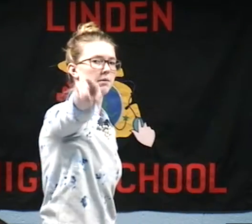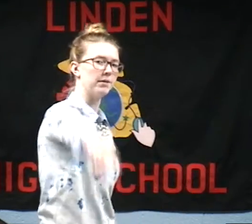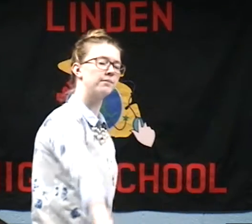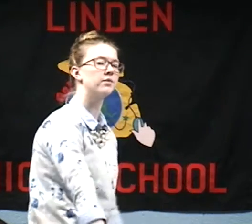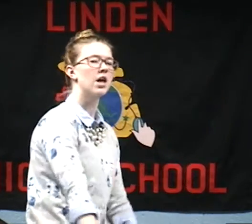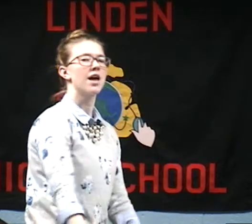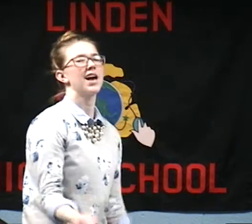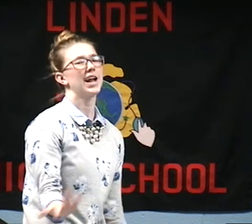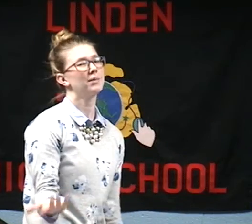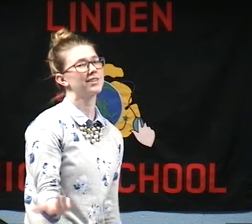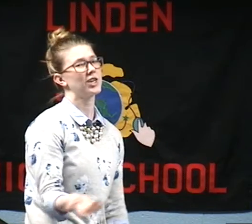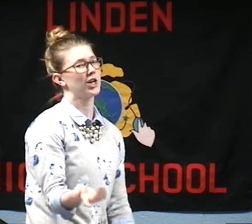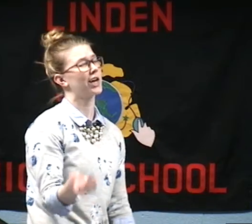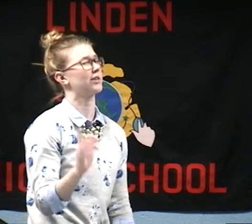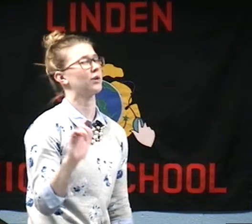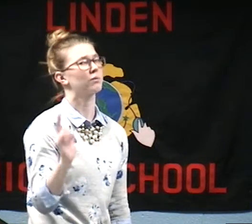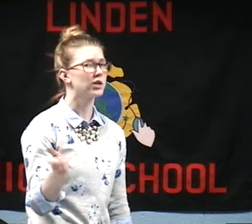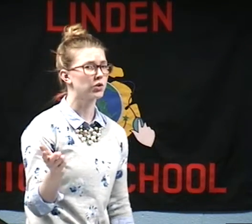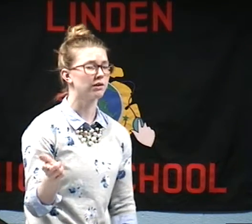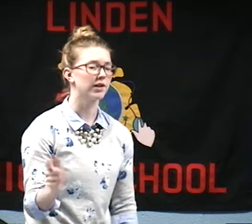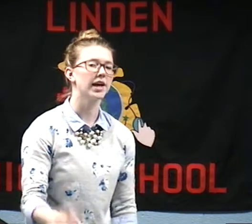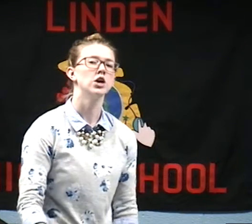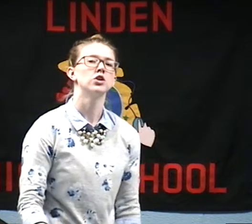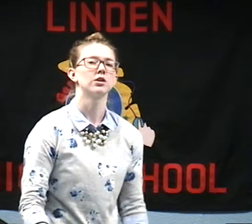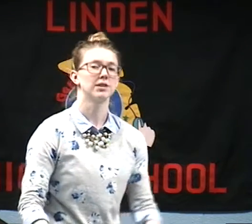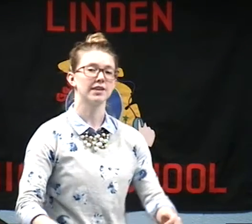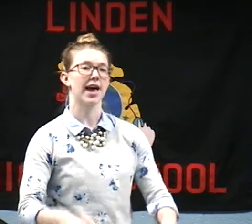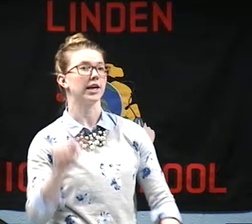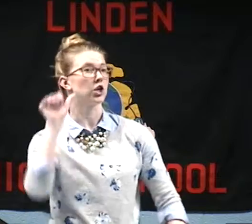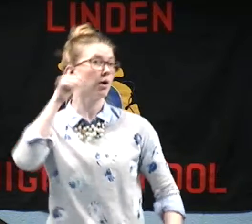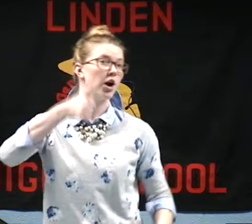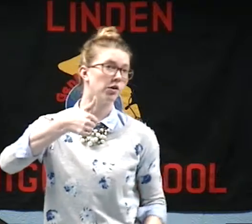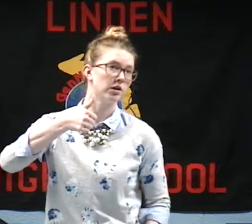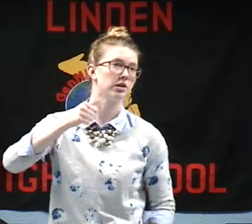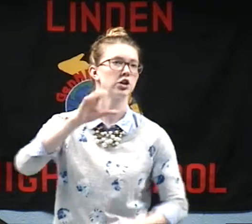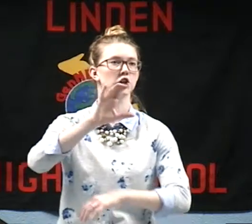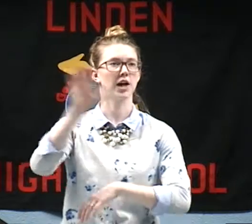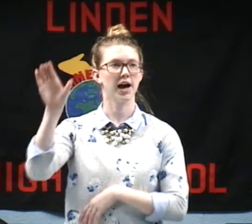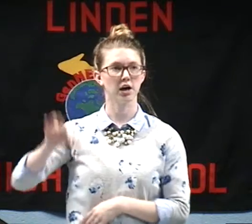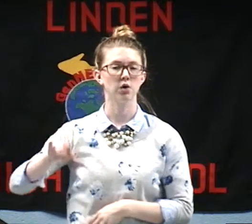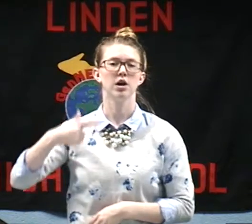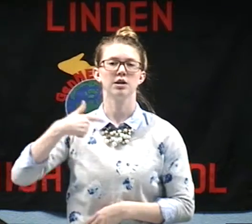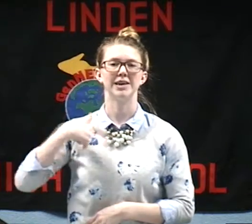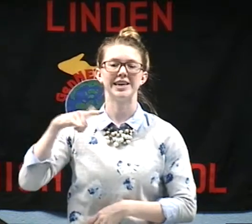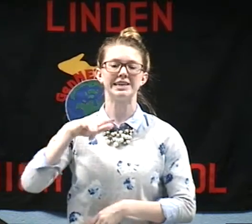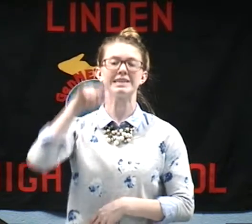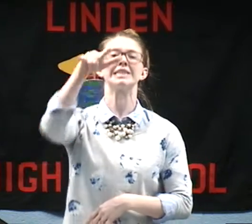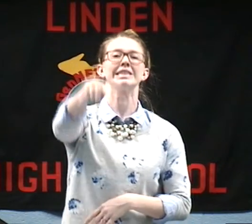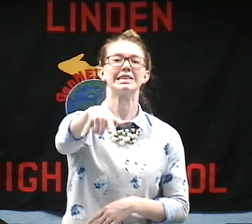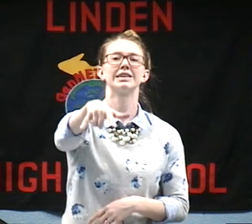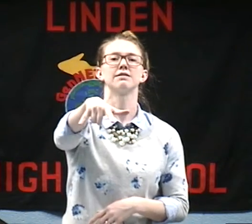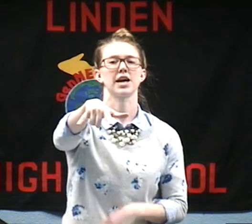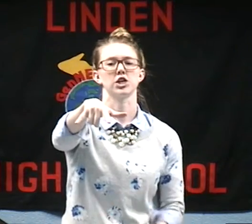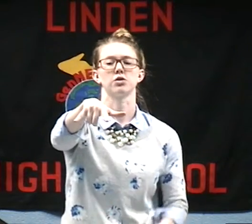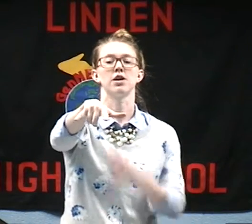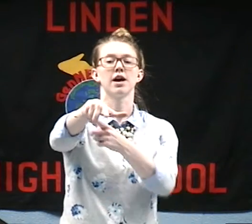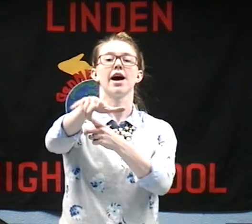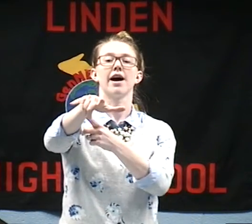me. And I'm going to say Chicago is like a real short flight. So I'm going to say tomorrow, Chicago, me, fly to. And